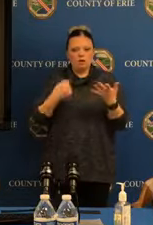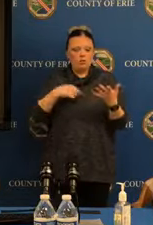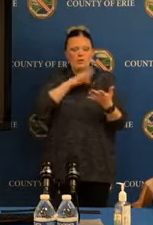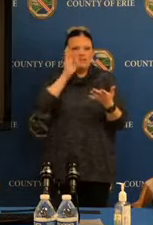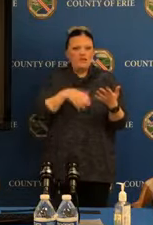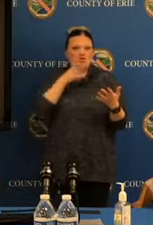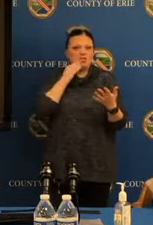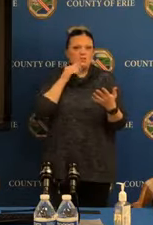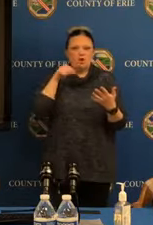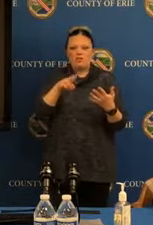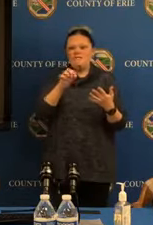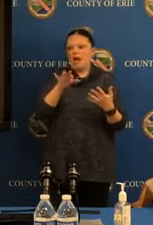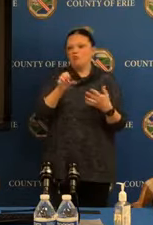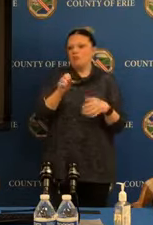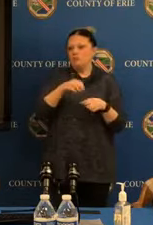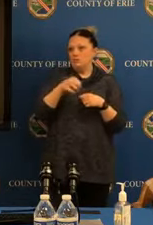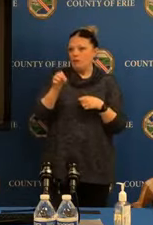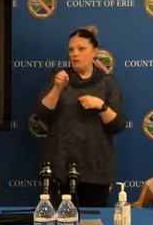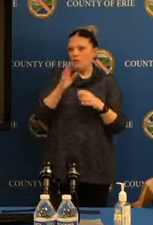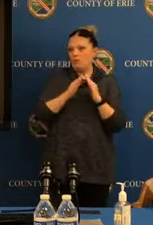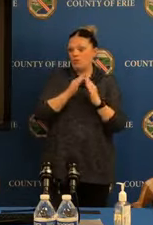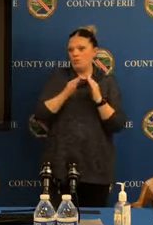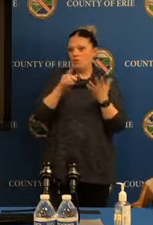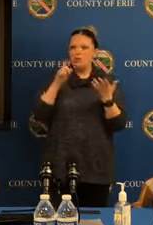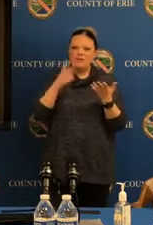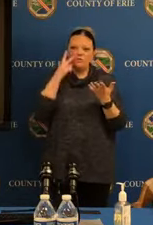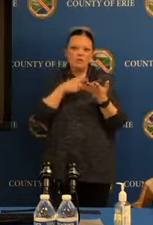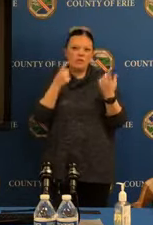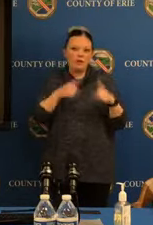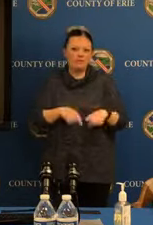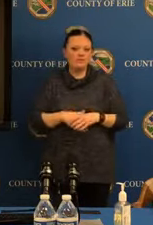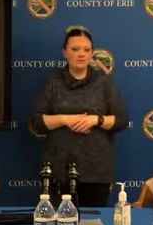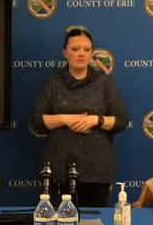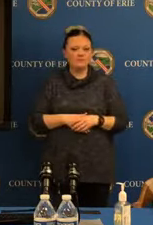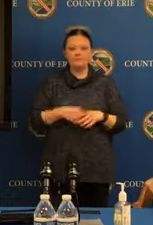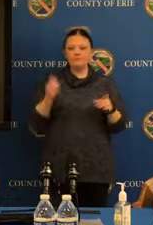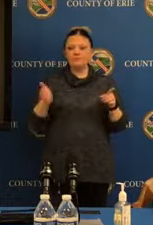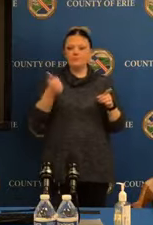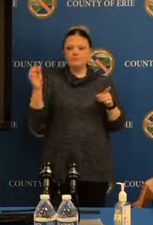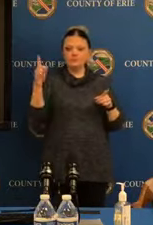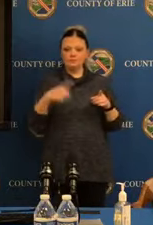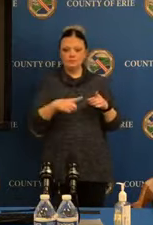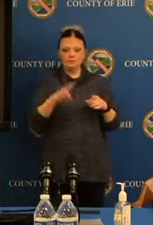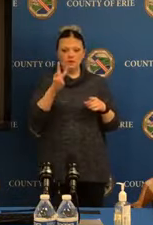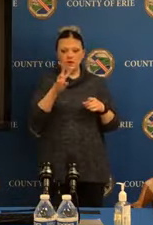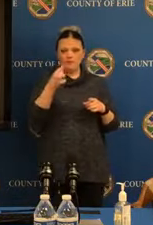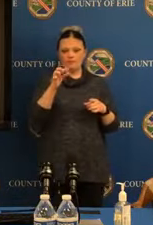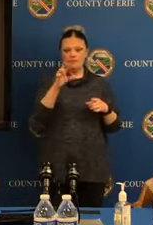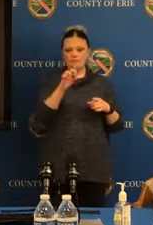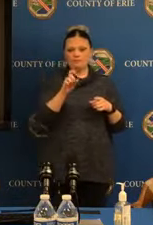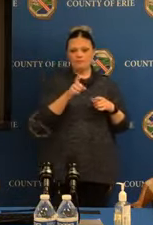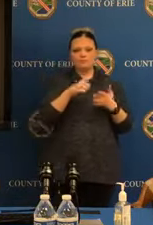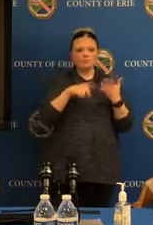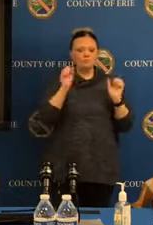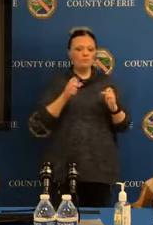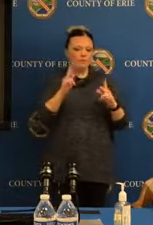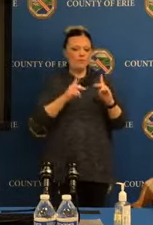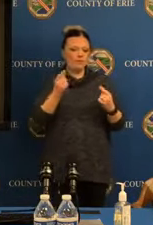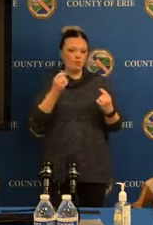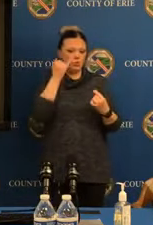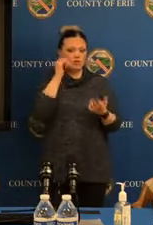we've never experienced this virus in our community, so we'll have to see what happens. Okay, here's another one from WGRZ. What can people do if